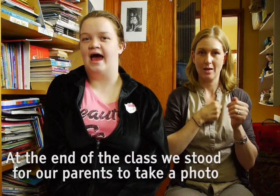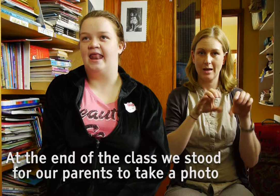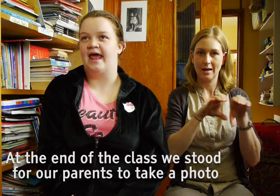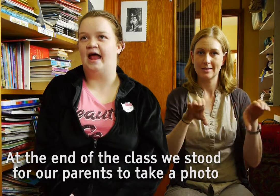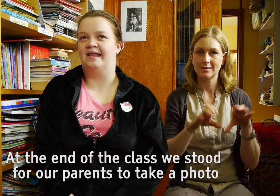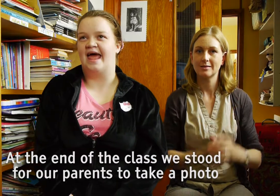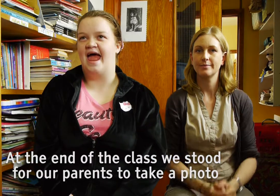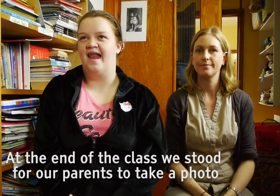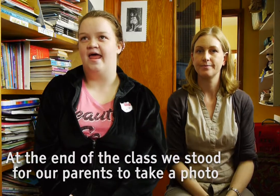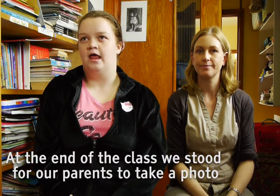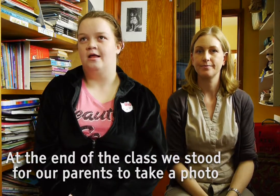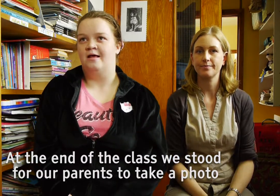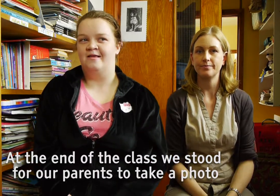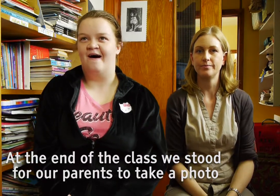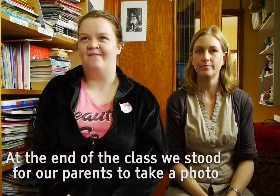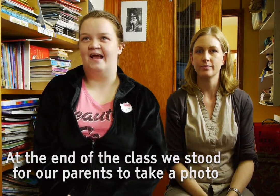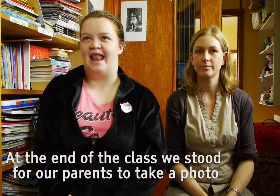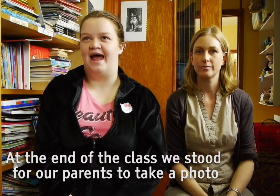And at the end of the class,